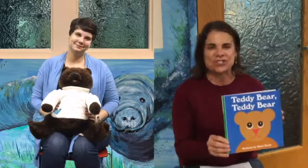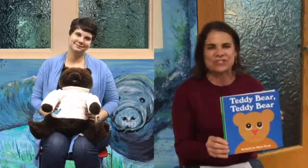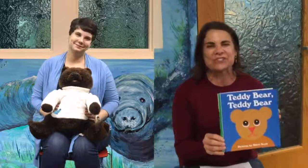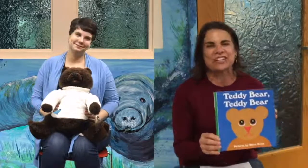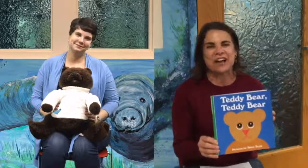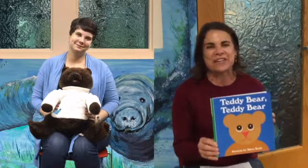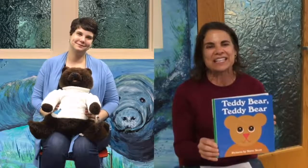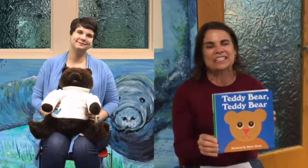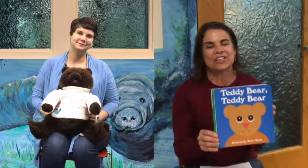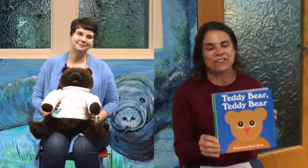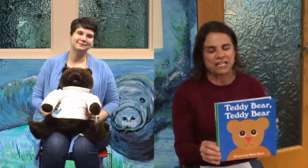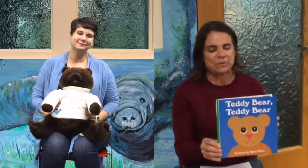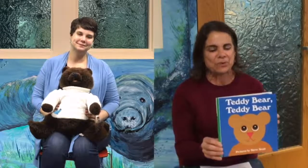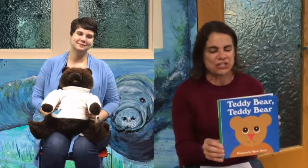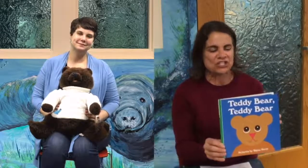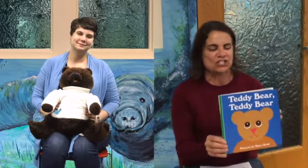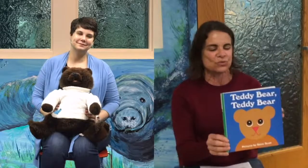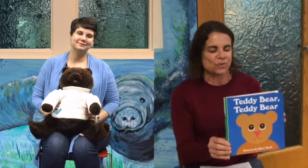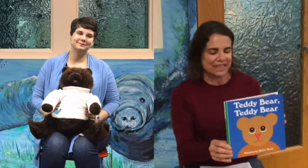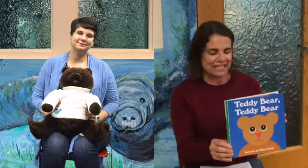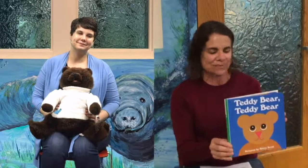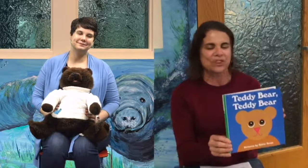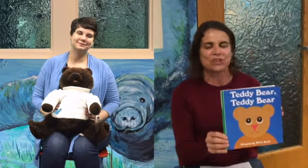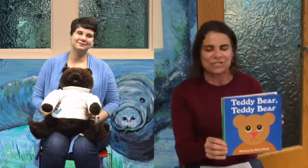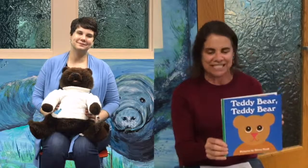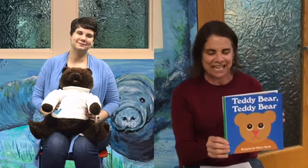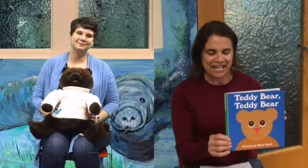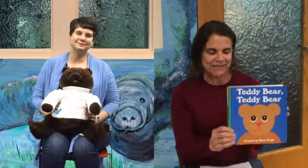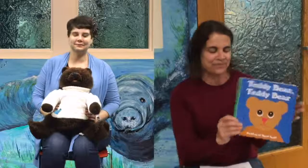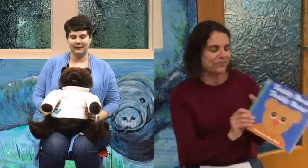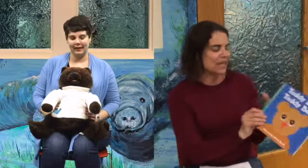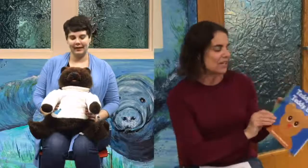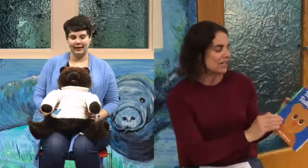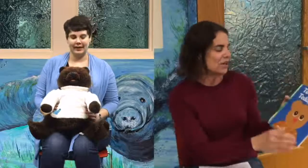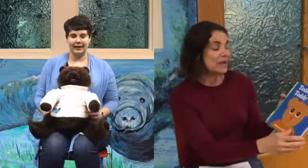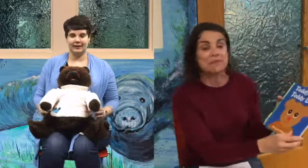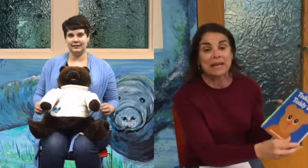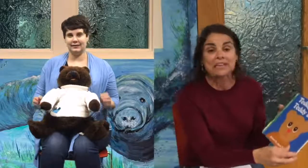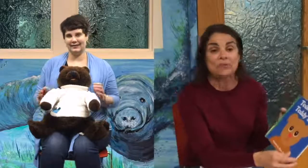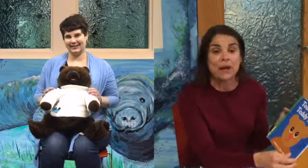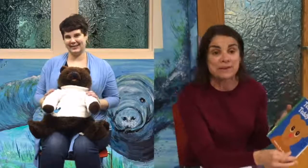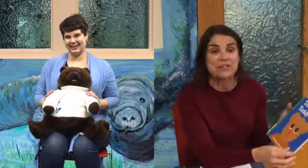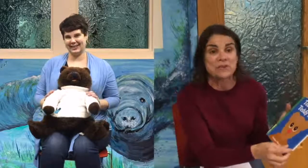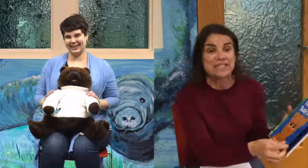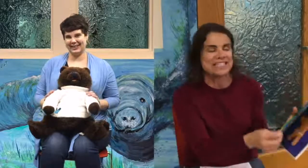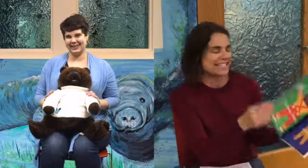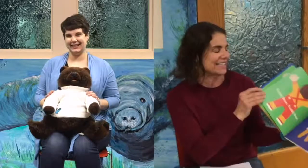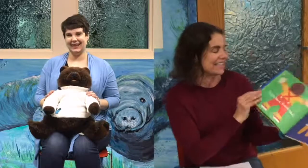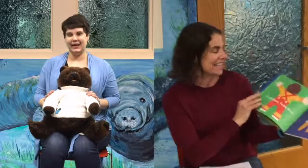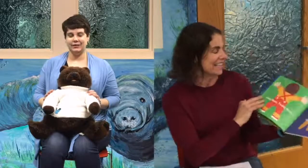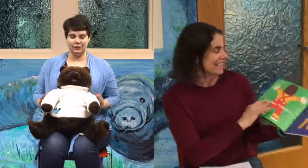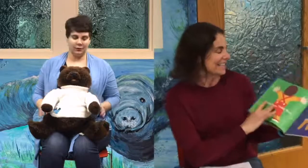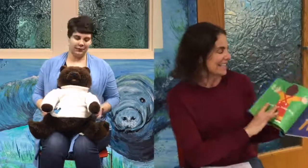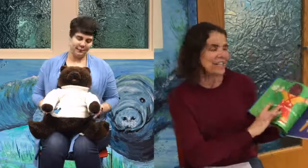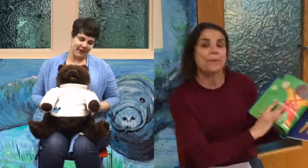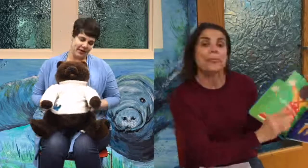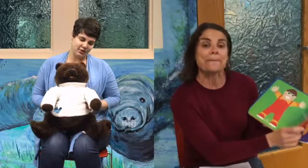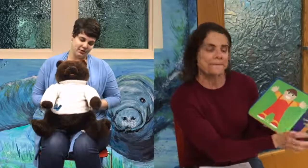for allowing us or giving us permission to read this with you today. All right, many of you probably know this. So the bear is going to